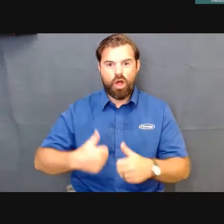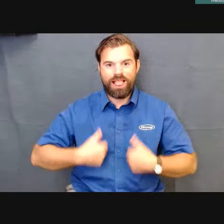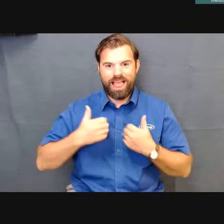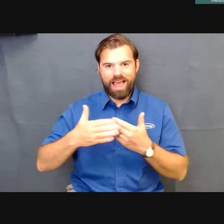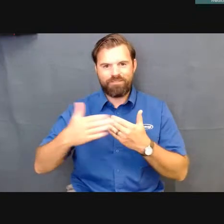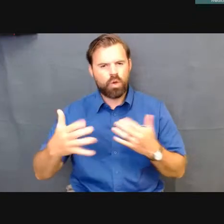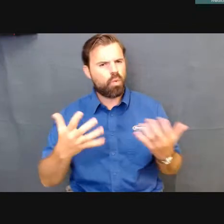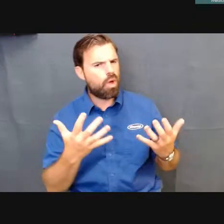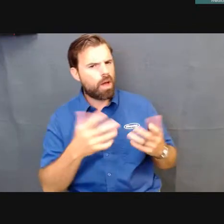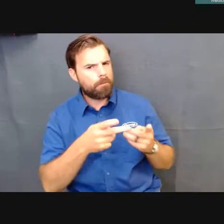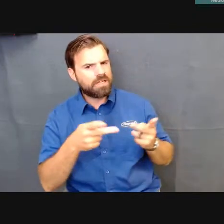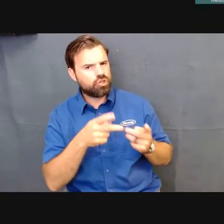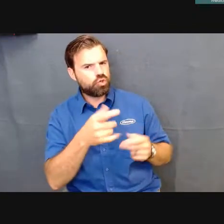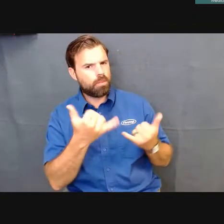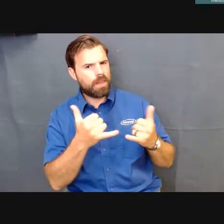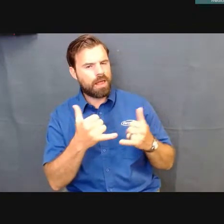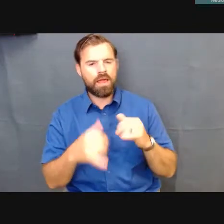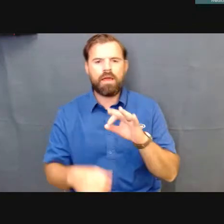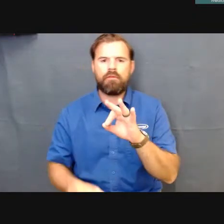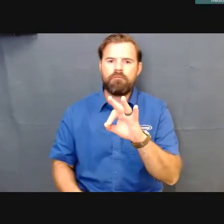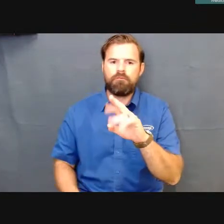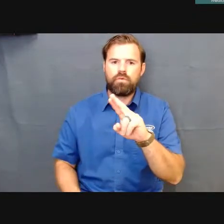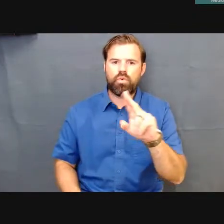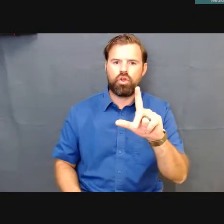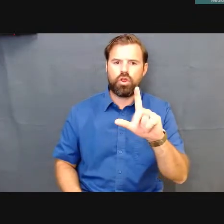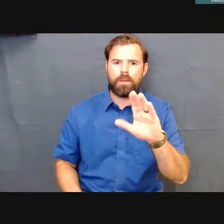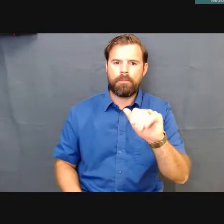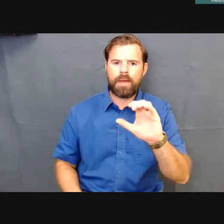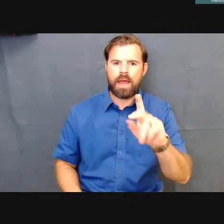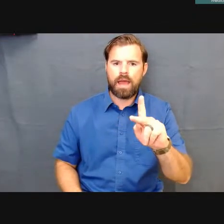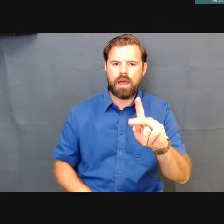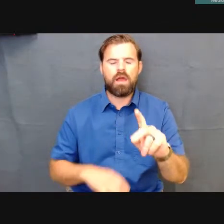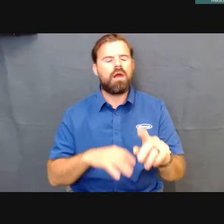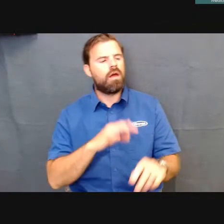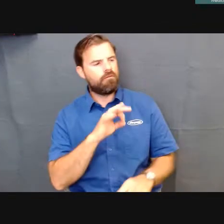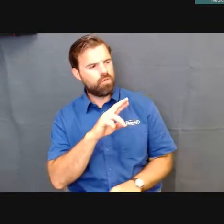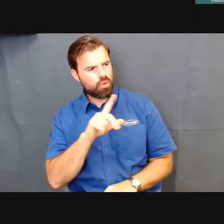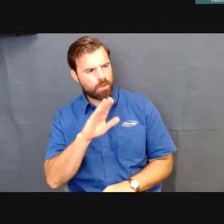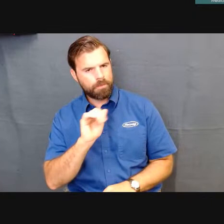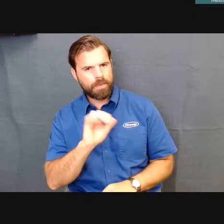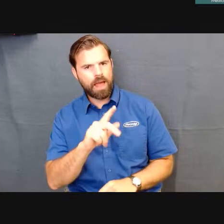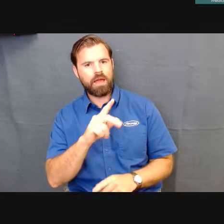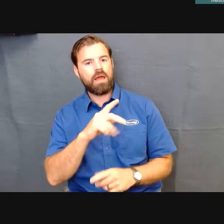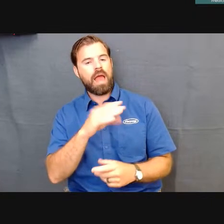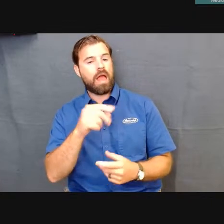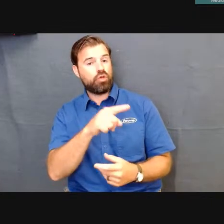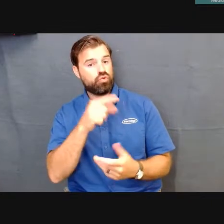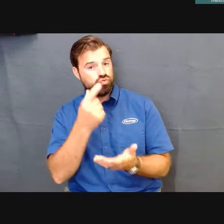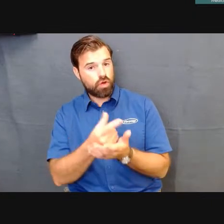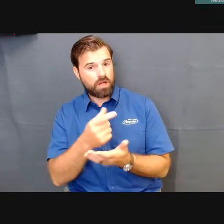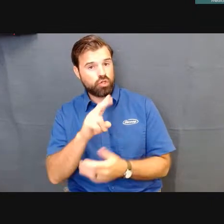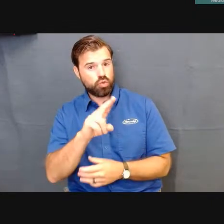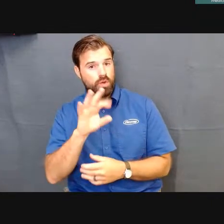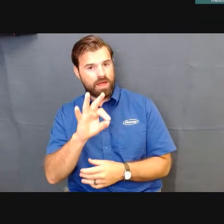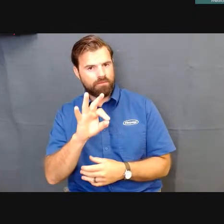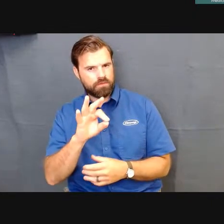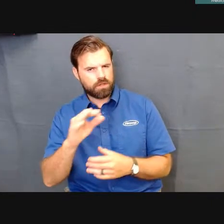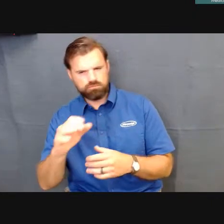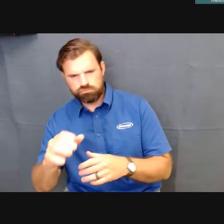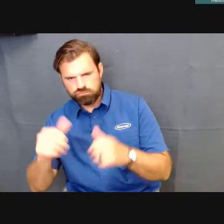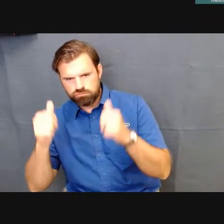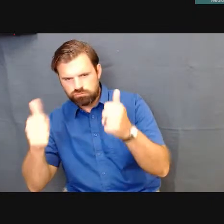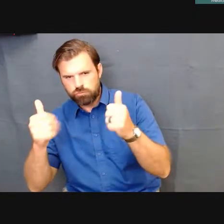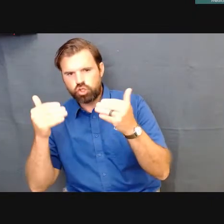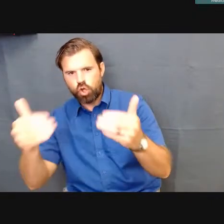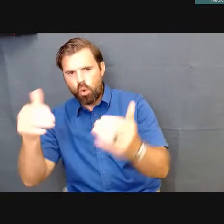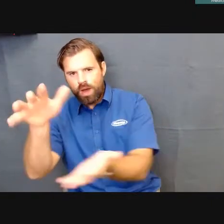did you play? I played fullback. Fullback. And then after graduating from University, and go Gators, by the way, after graduating from University of